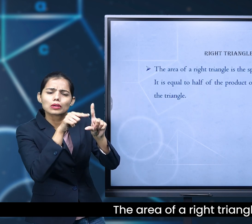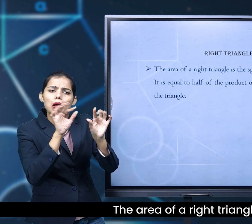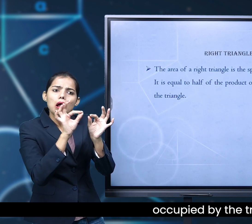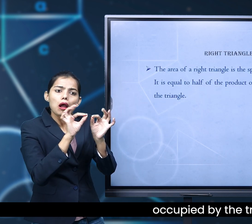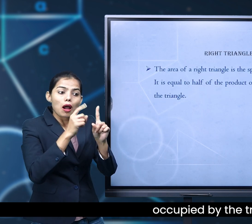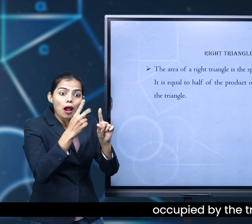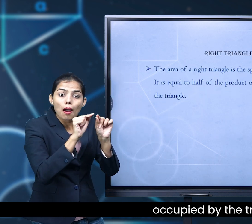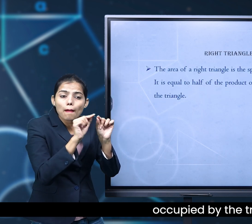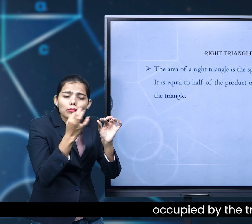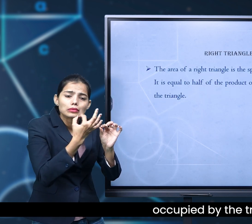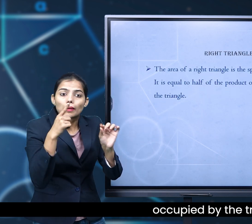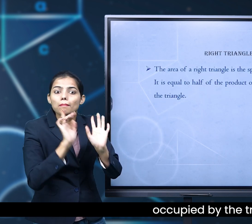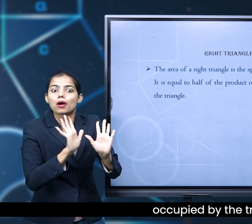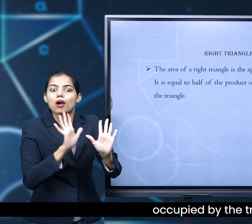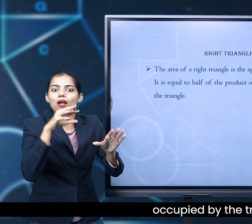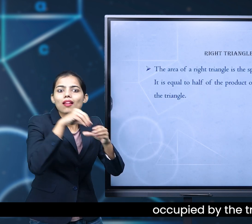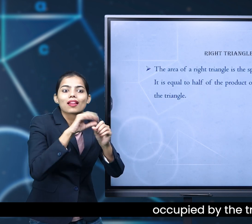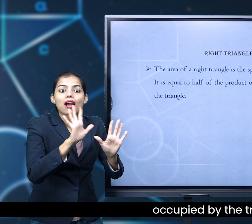space occupied by the triangle.